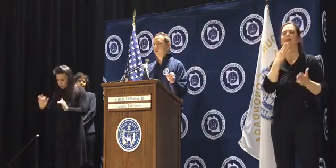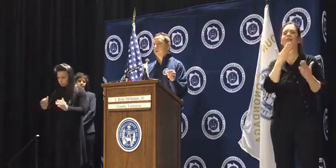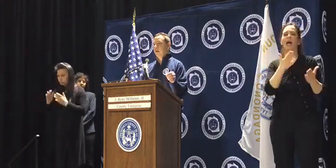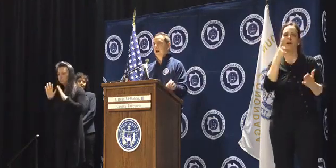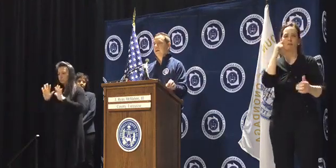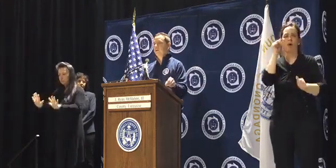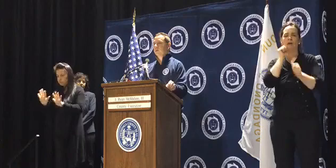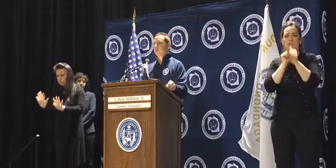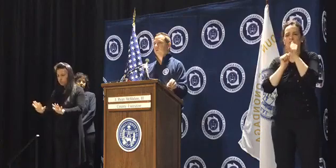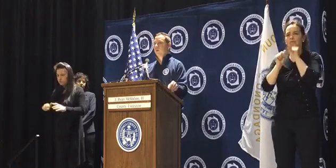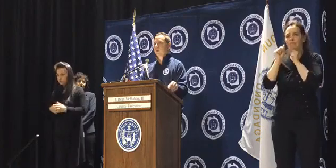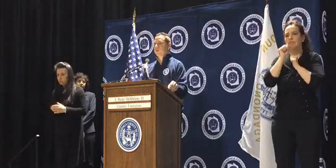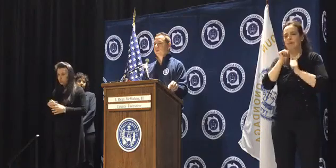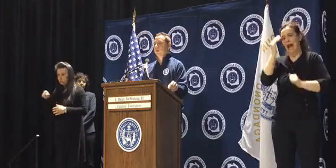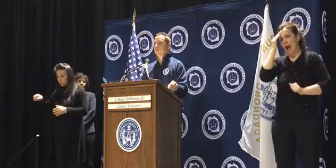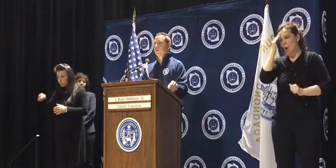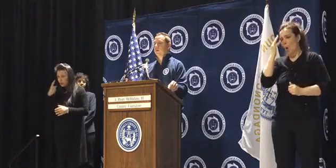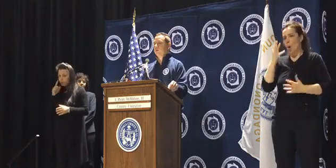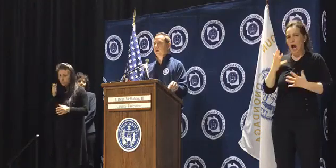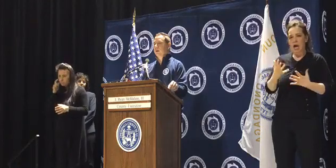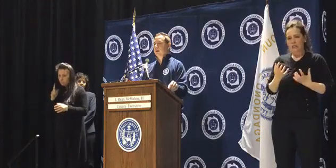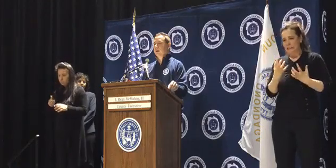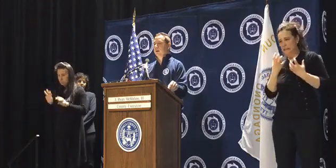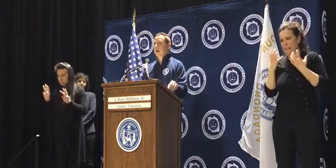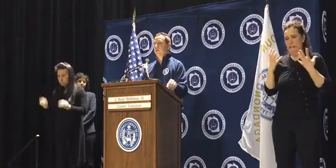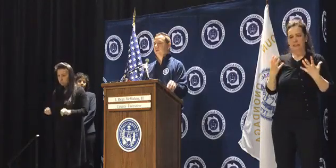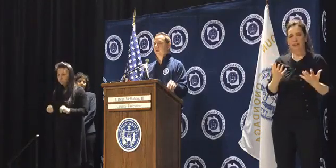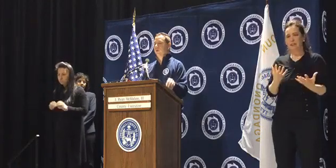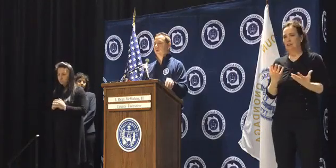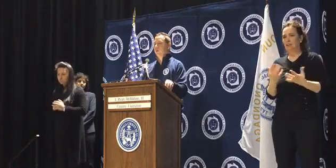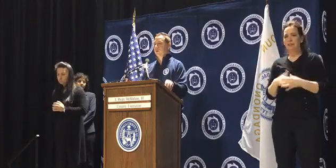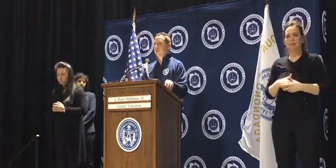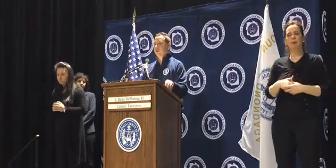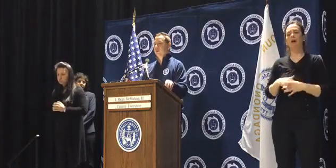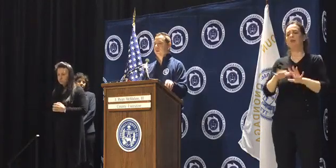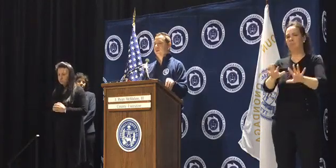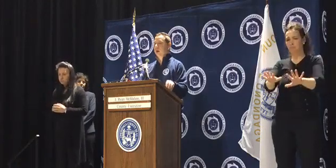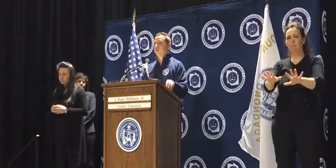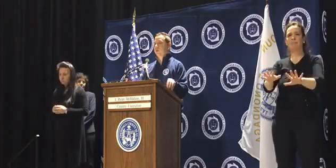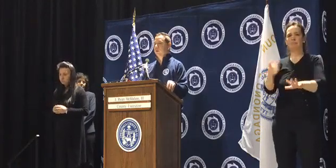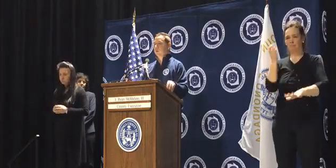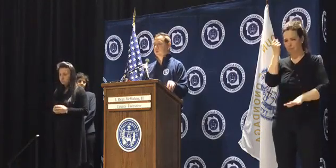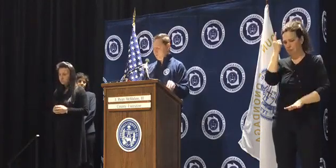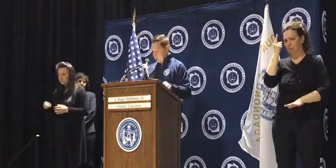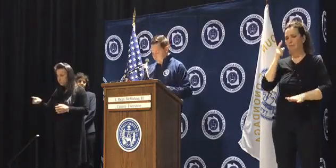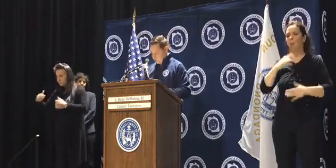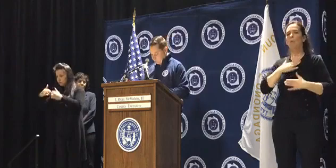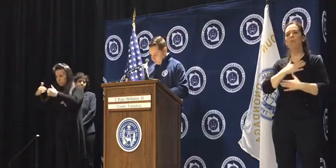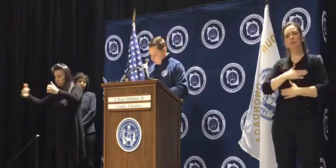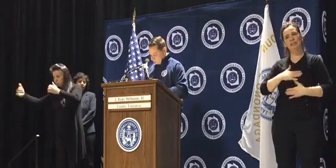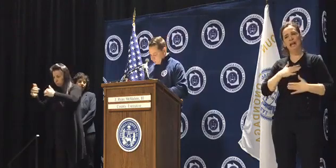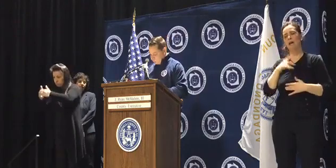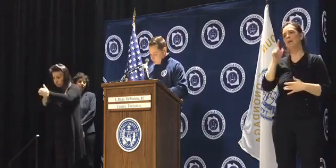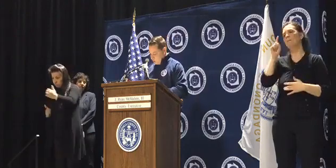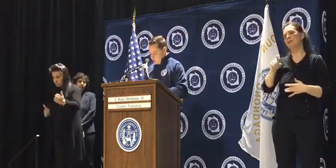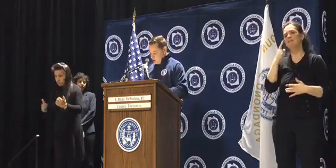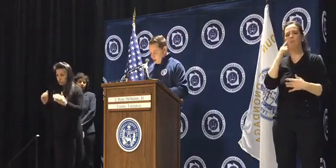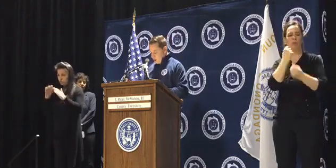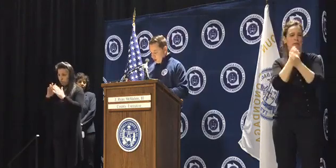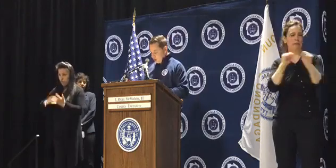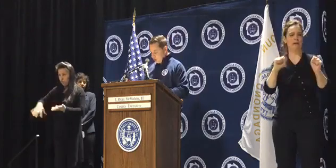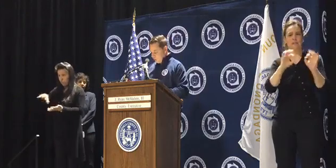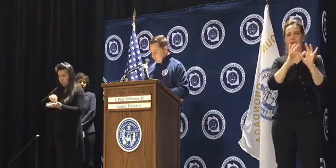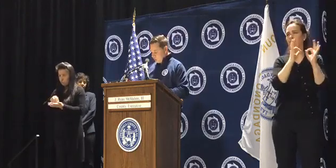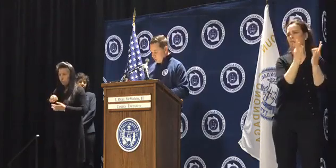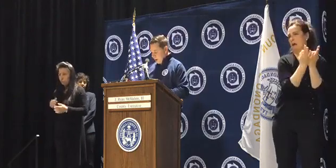front lines of this with us because we need everybody's social distancing. It starts with you, so thank you.